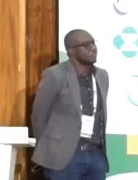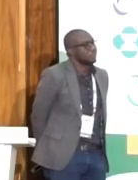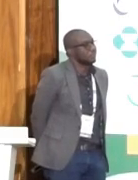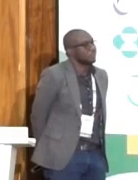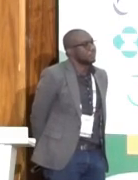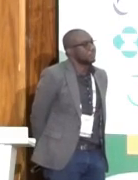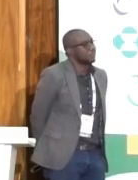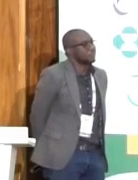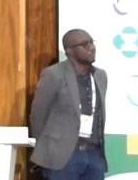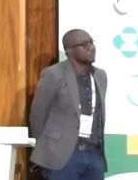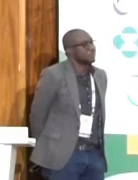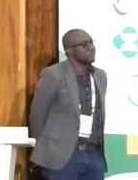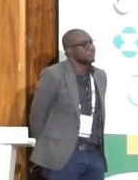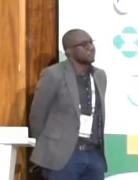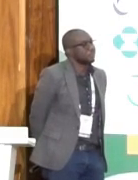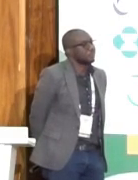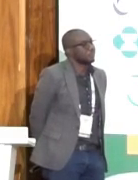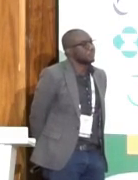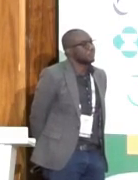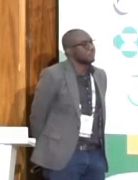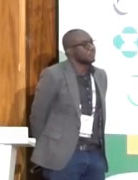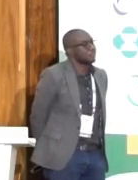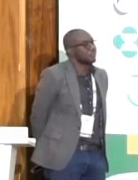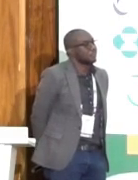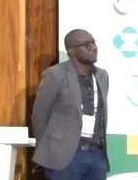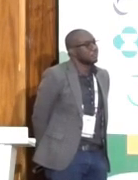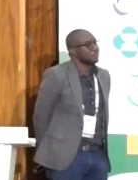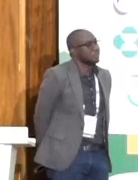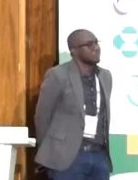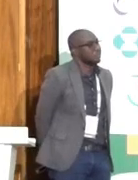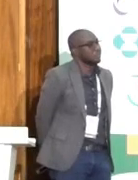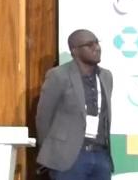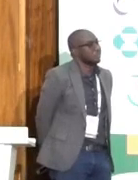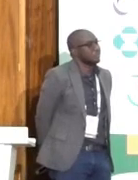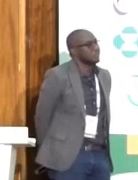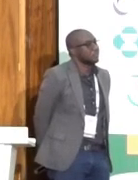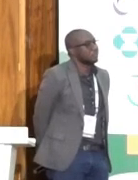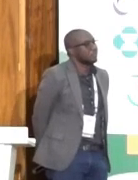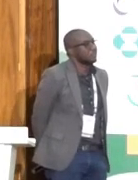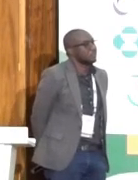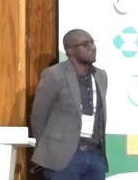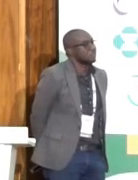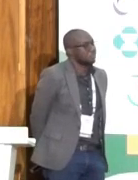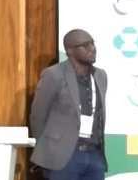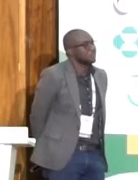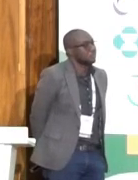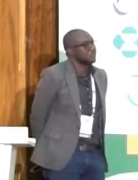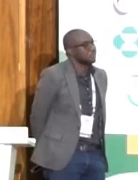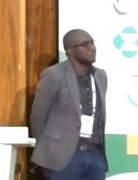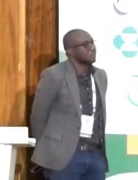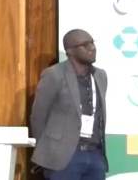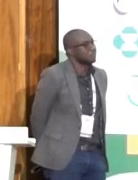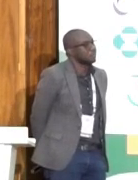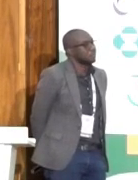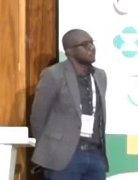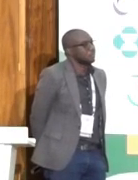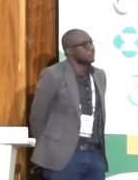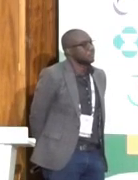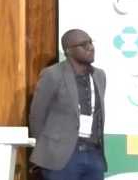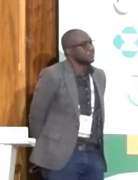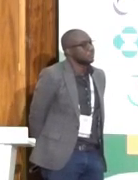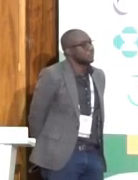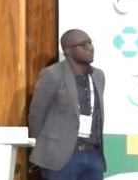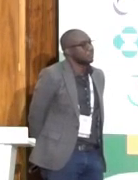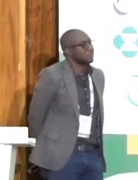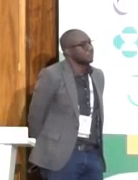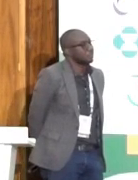that are not accessing services in the government space, and also they don't have funds to access services in the private space. So we